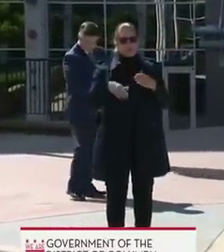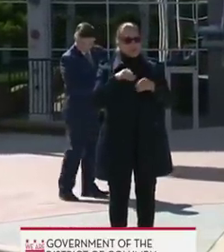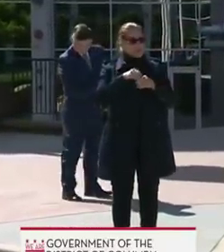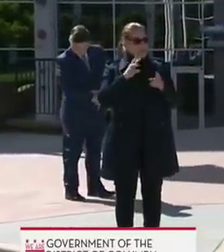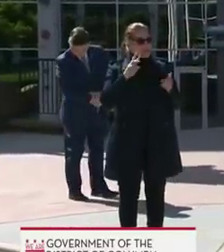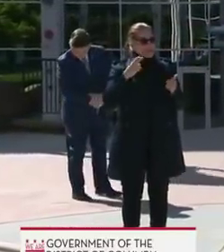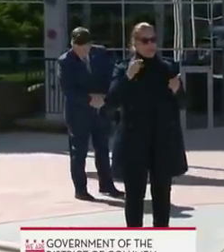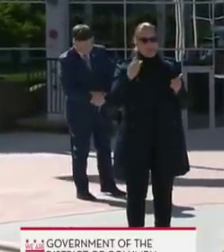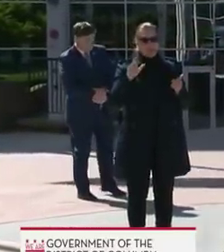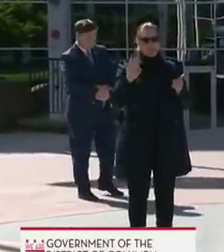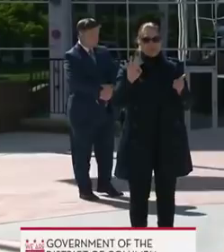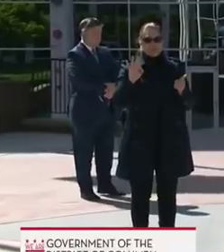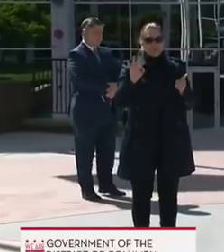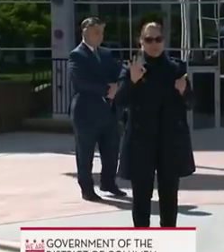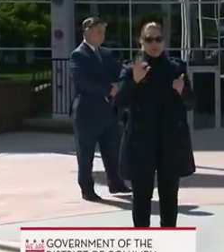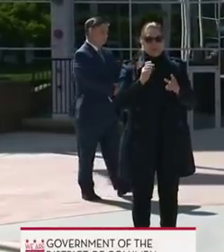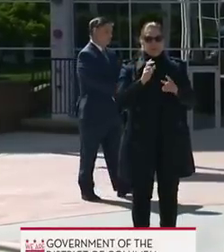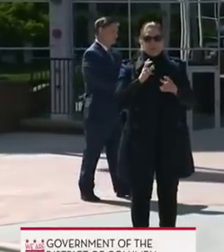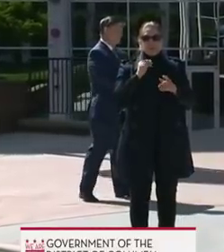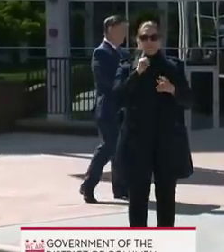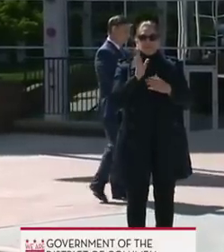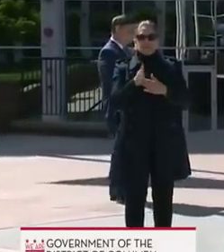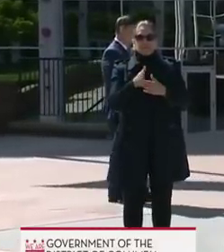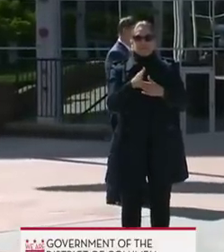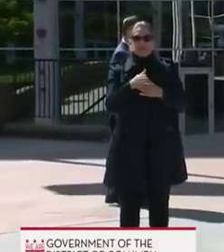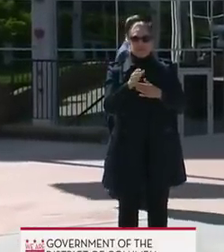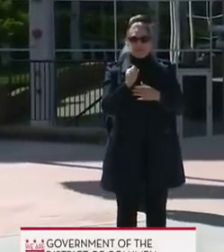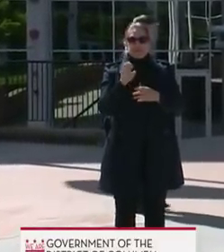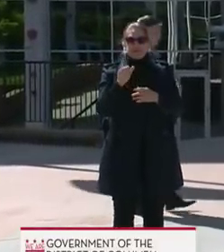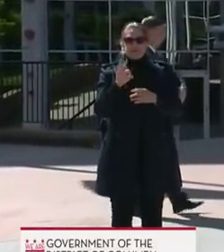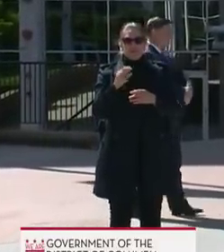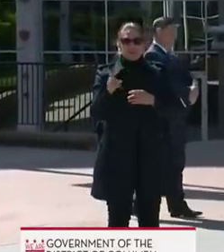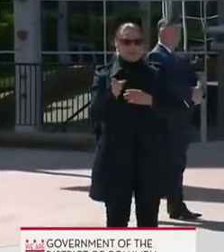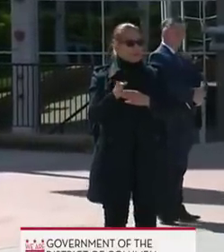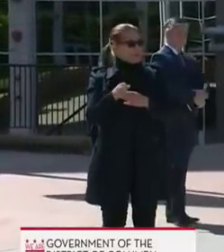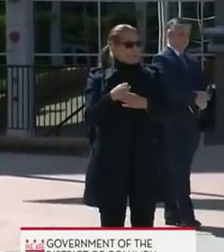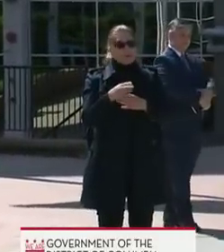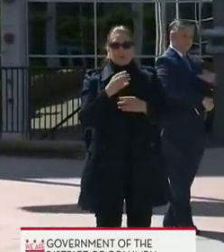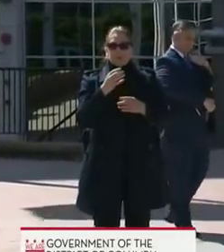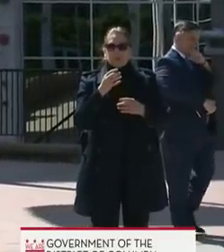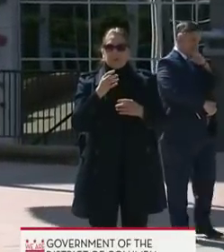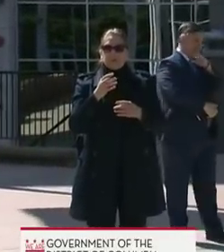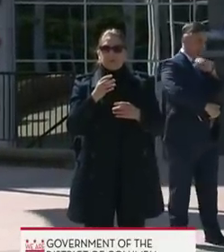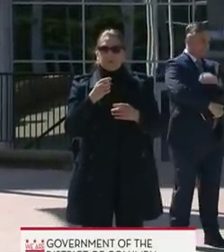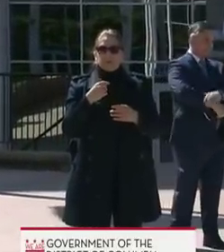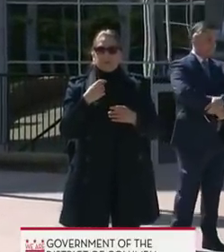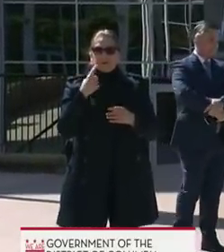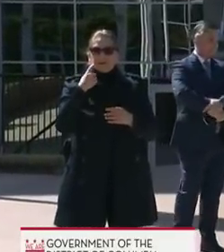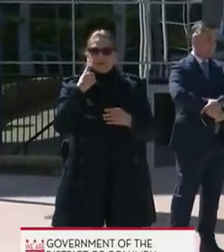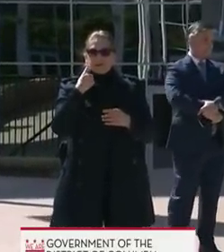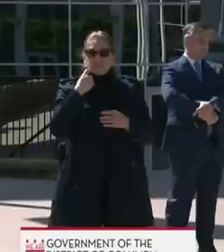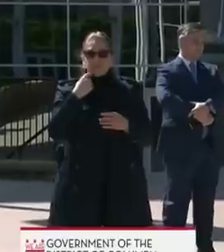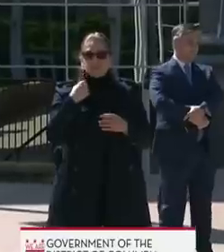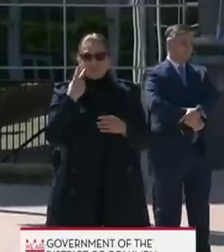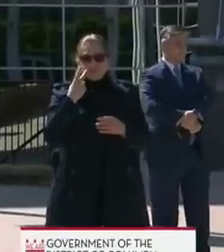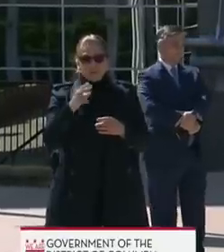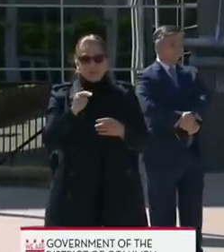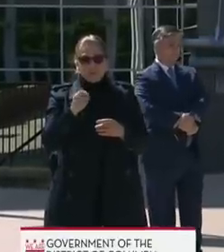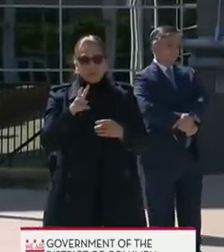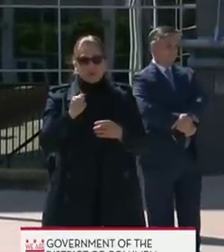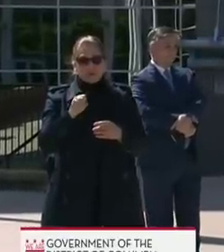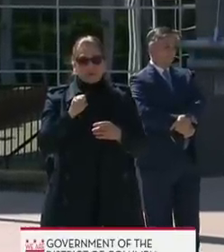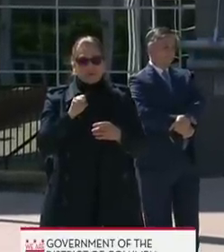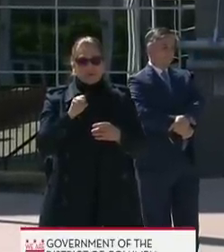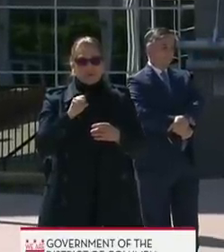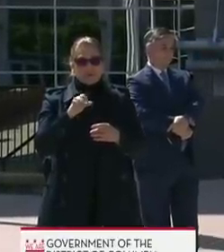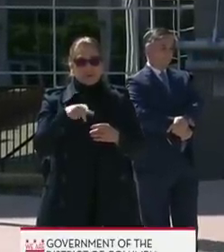coupled with what we heard from Dr. Bricks at the White House briefing warning that D.C. was going to be a hot spot in the coming days, this is not the time